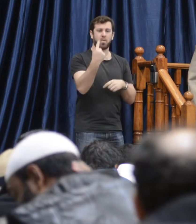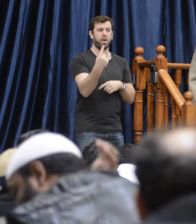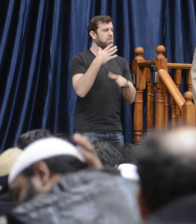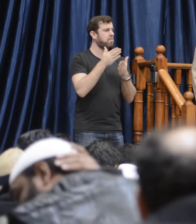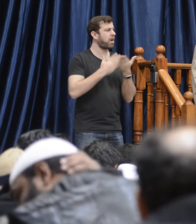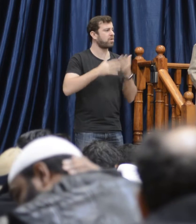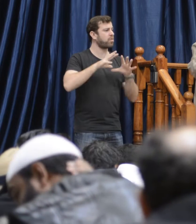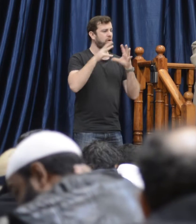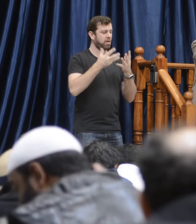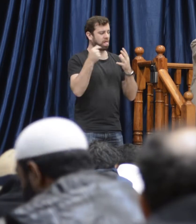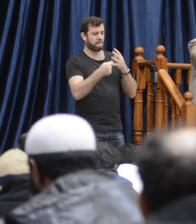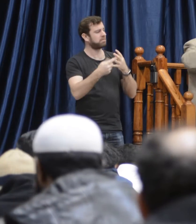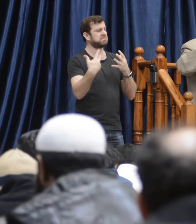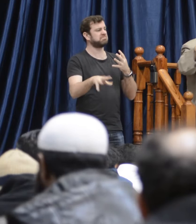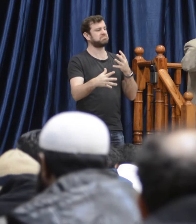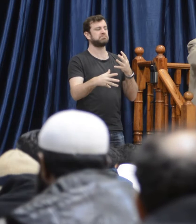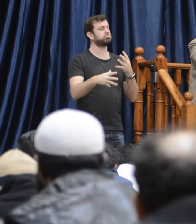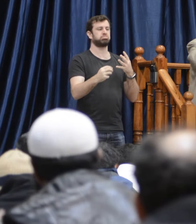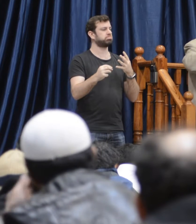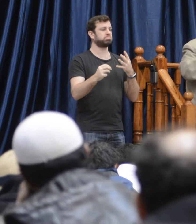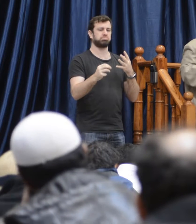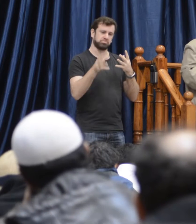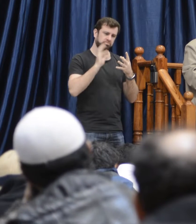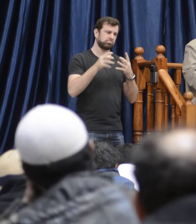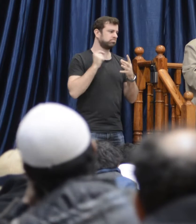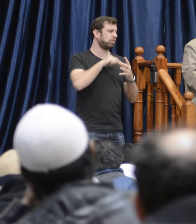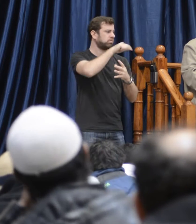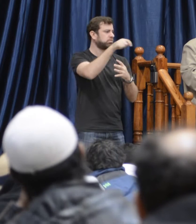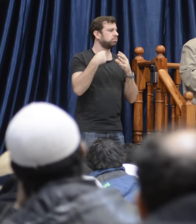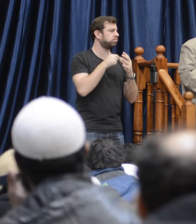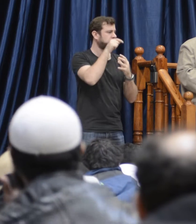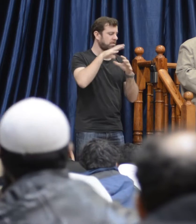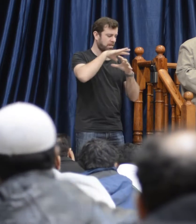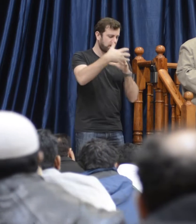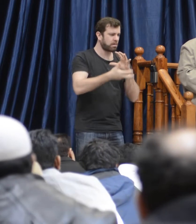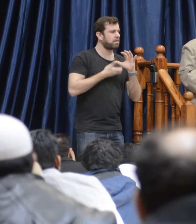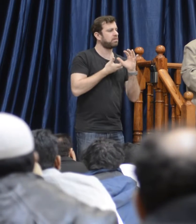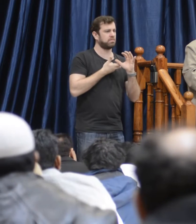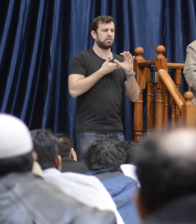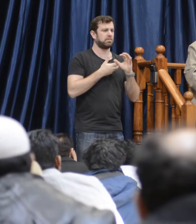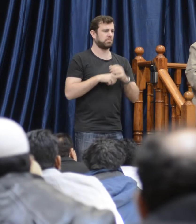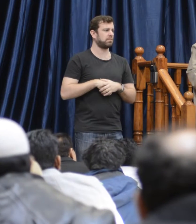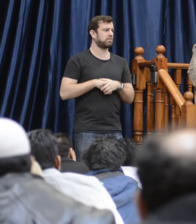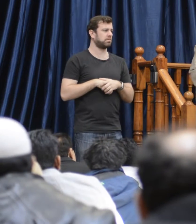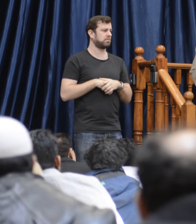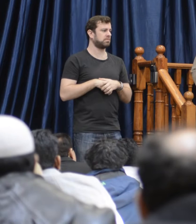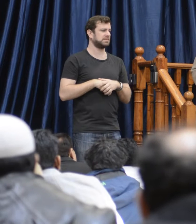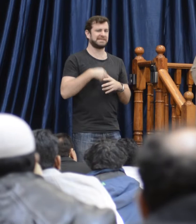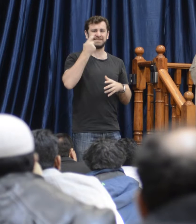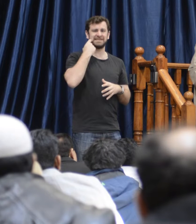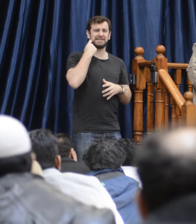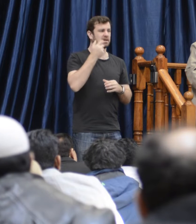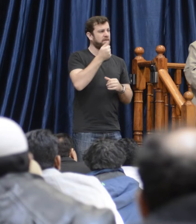of the world, it is coming all over the world now. Just recently, a few